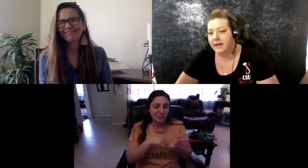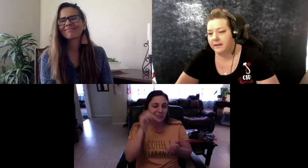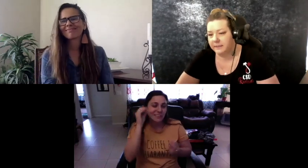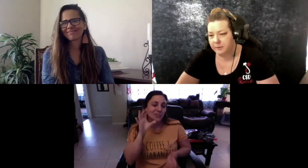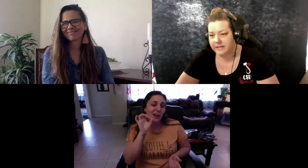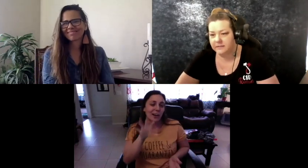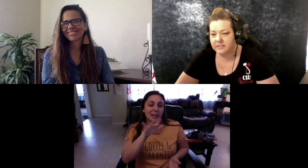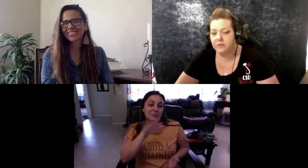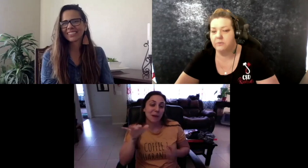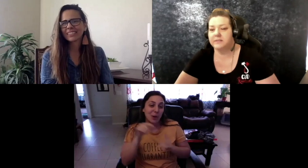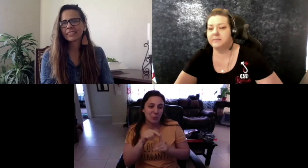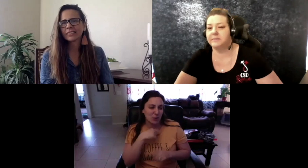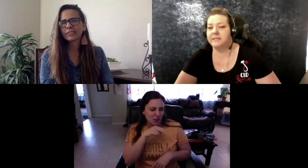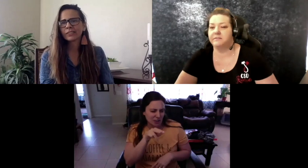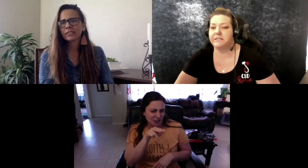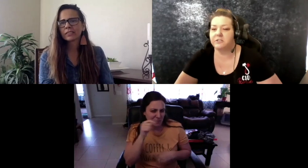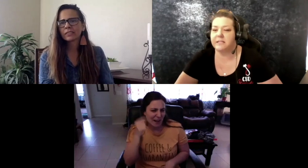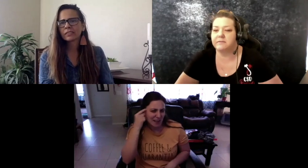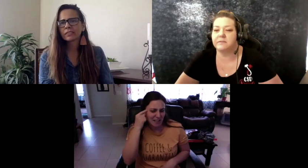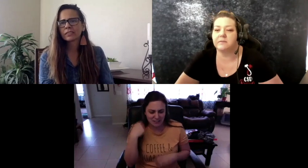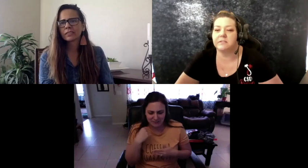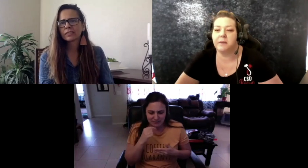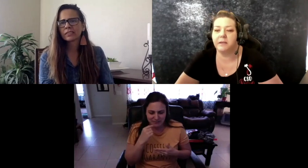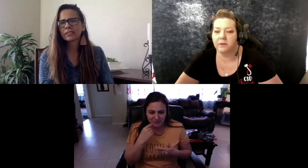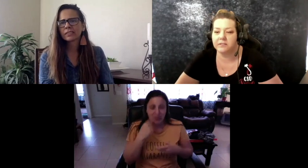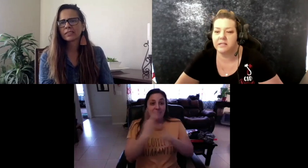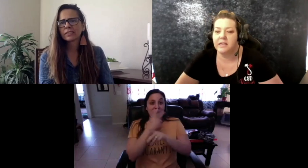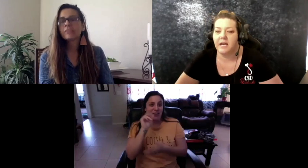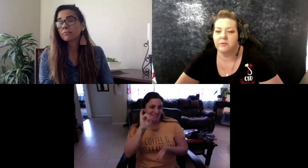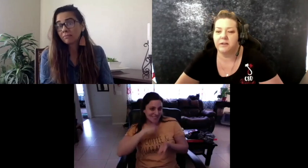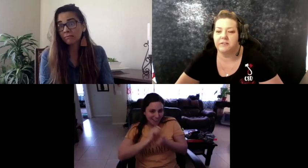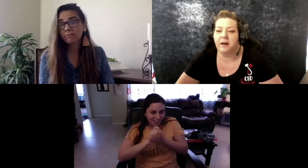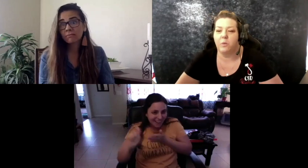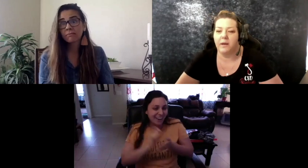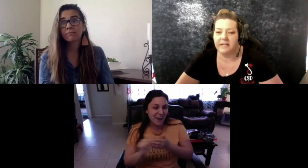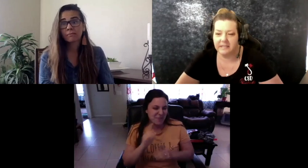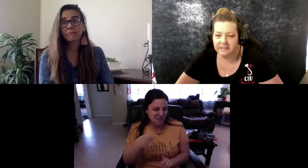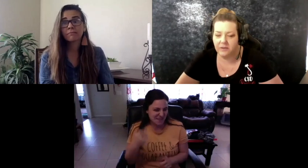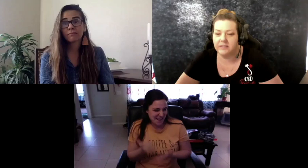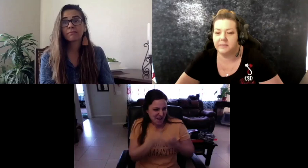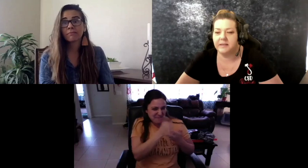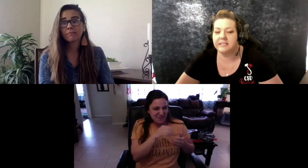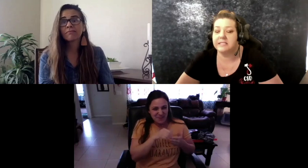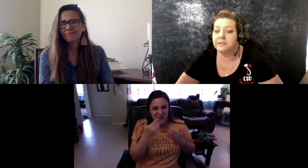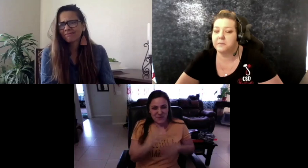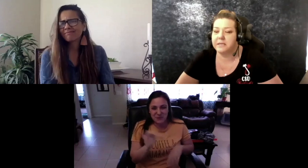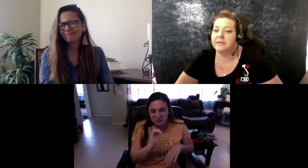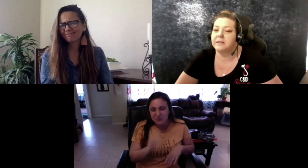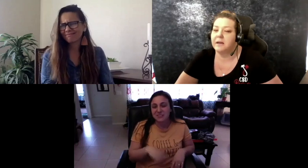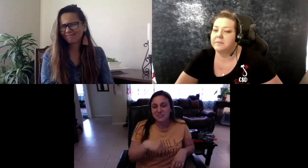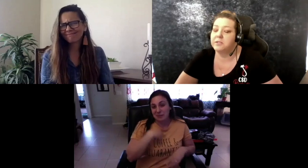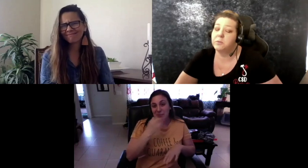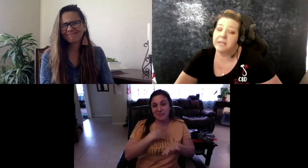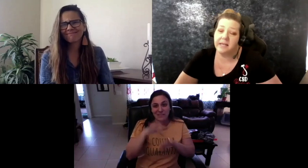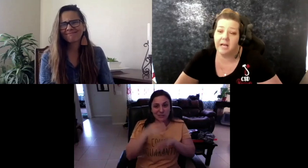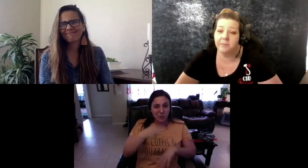rely on lip reading. So sometimes if teachers give spelling words, I'm trying to figure out what it is. So it's something that's easier for me.